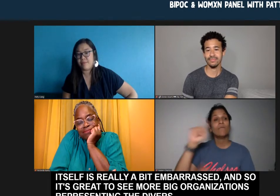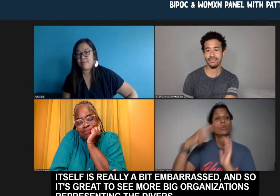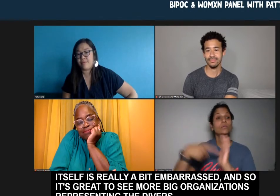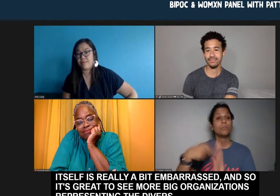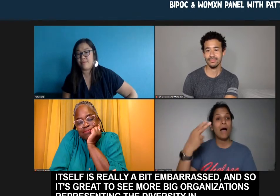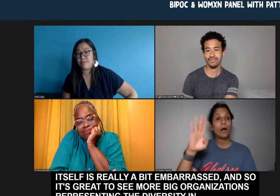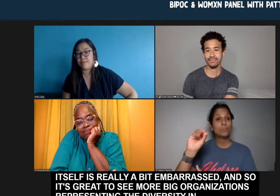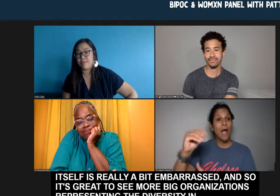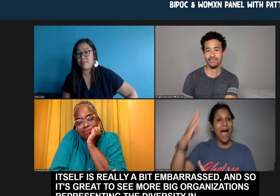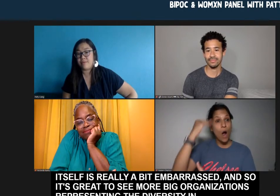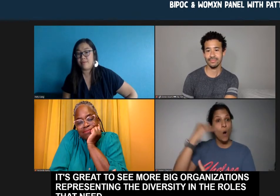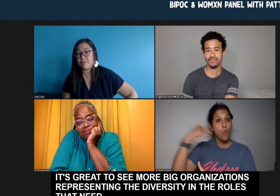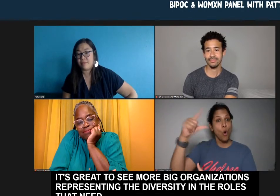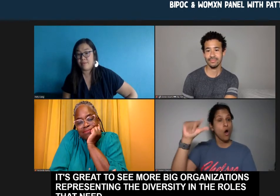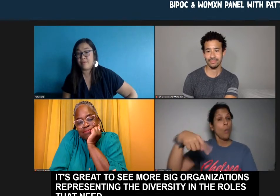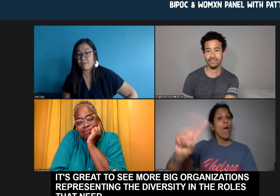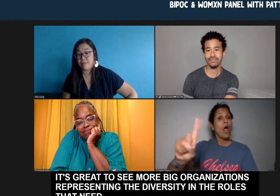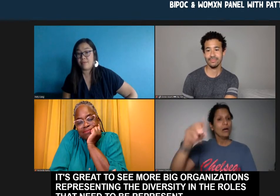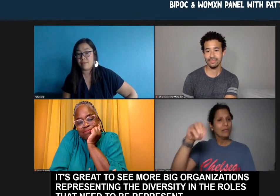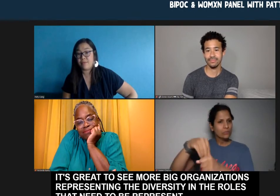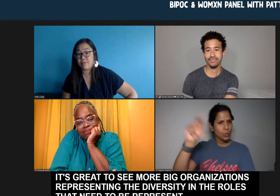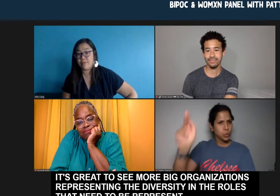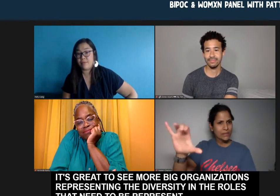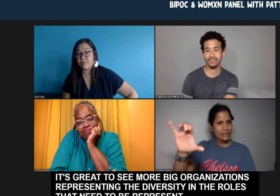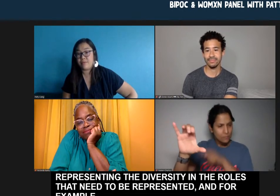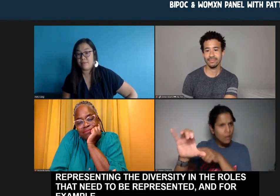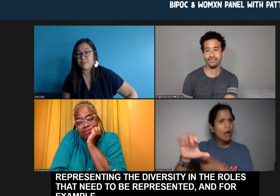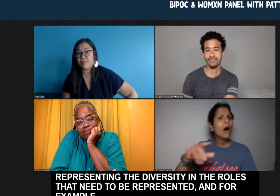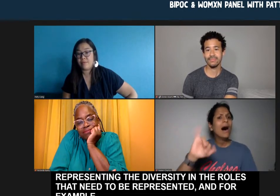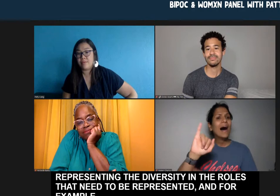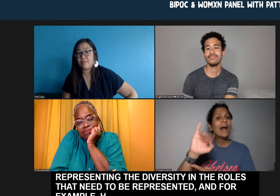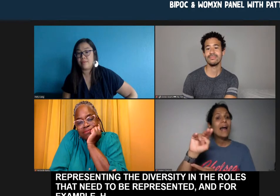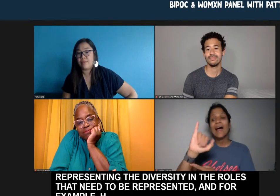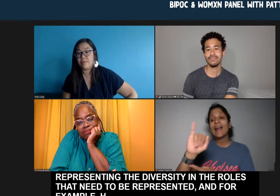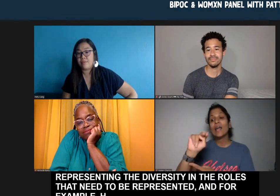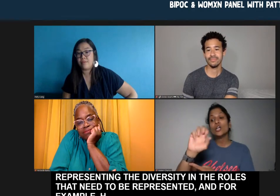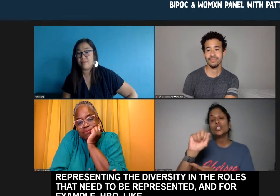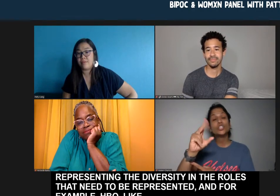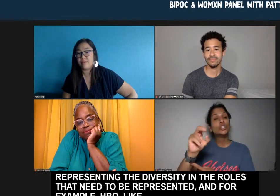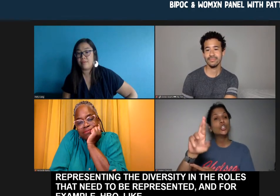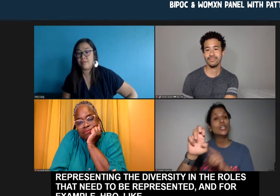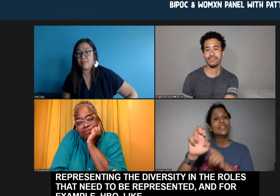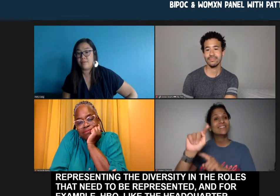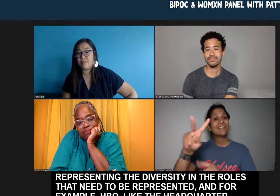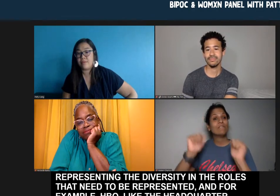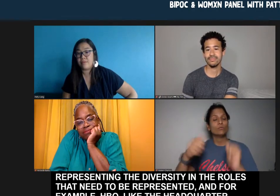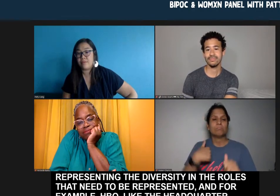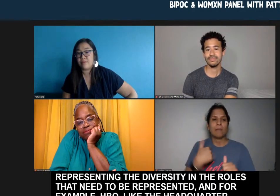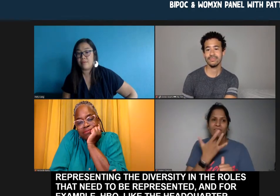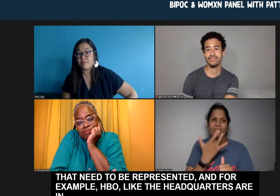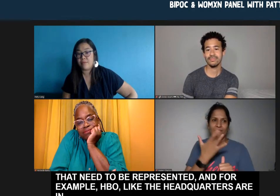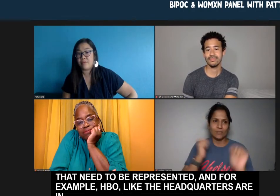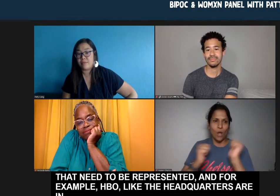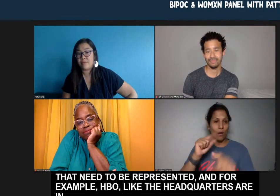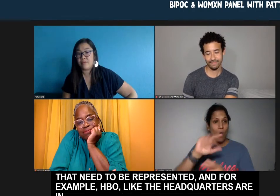to be represented. And for example, HBO, like the headquarters are in New York City and the television's